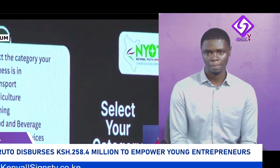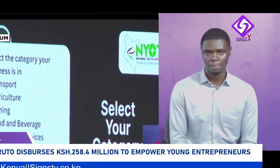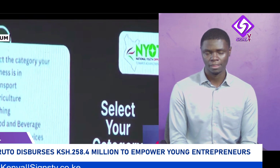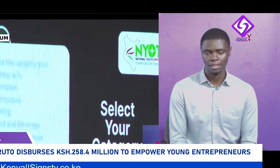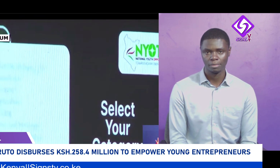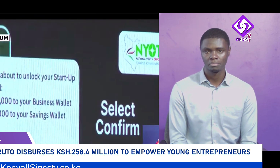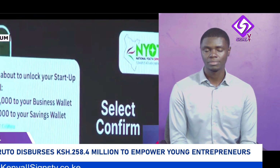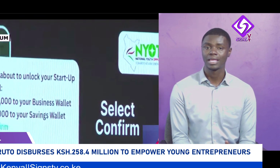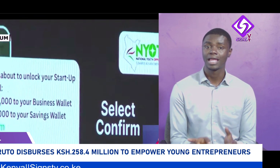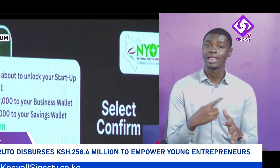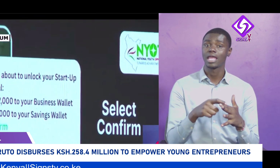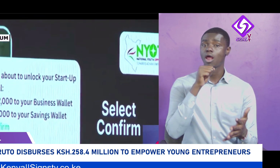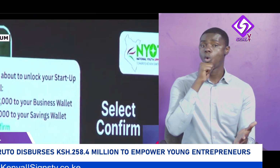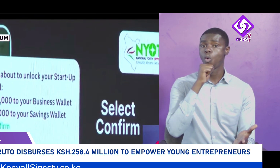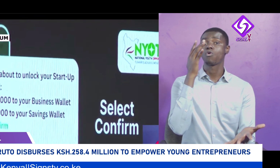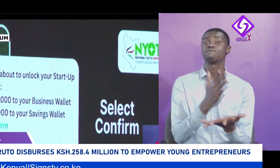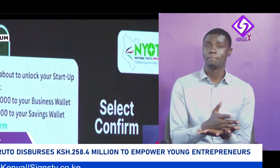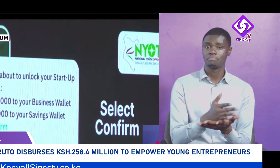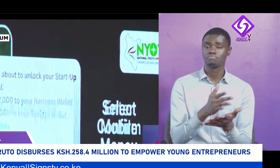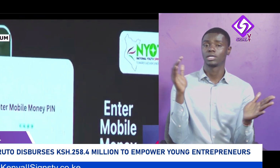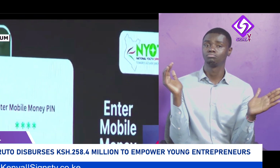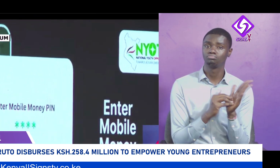Then confirm by entering your mobile money PIN.